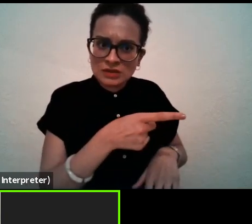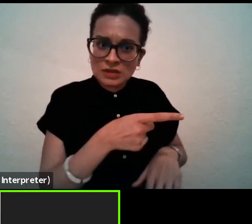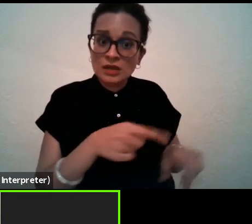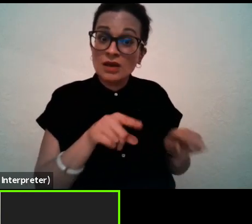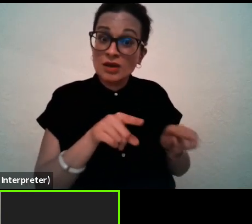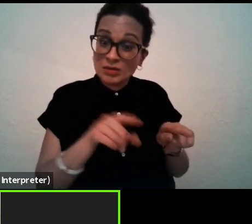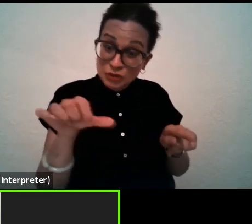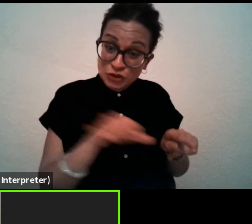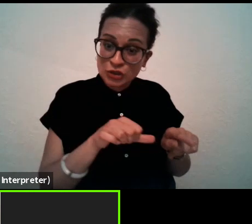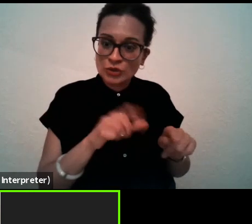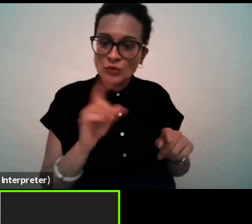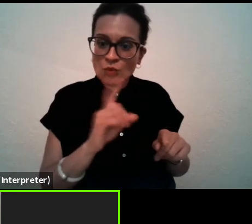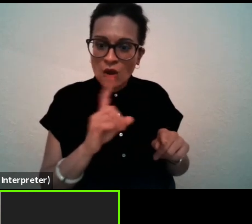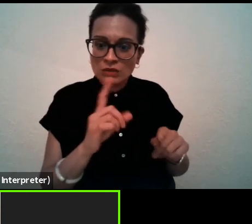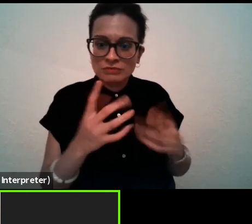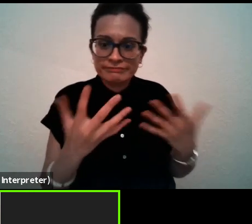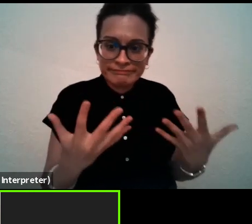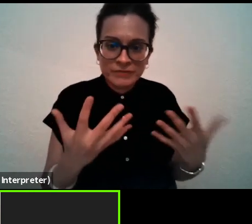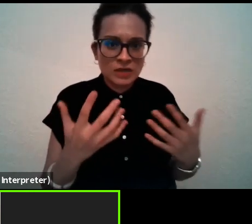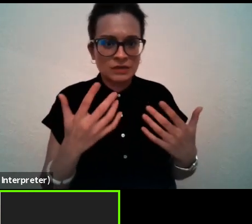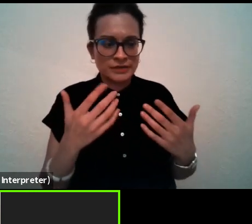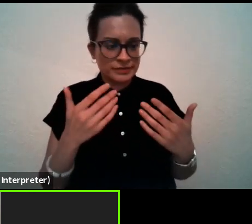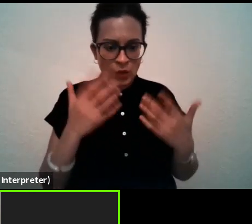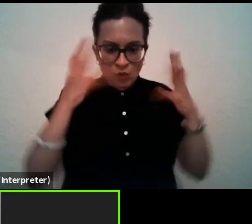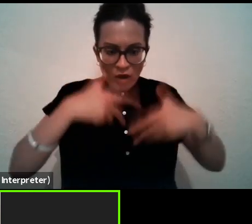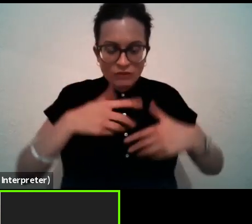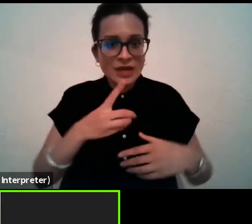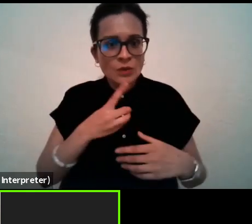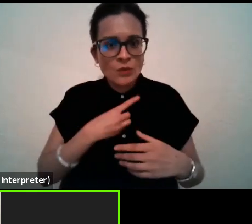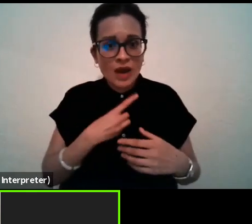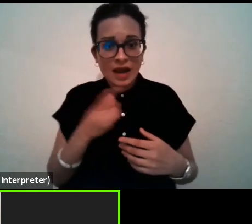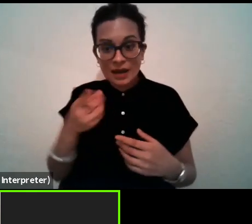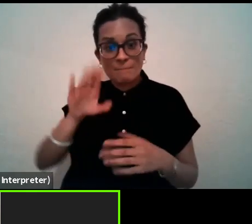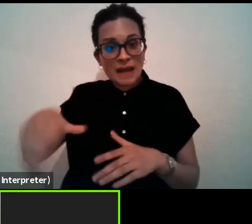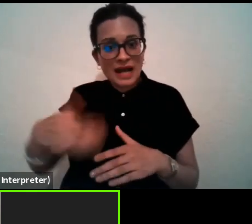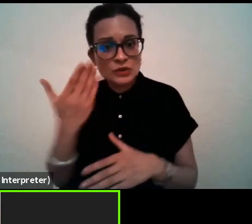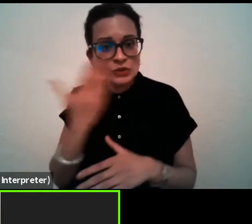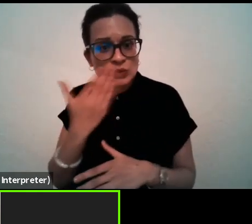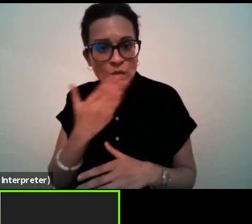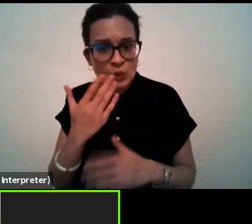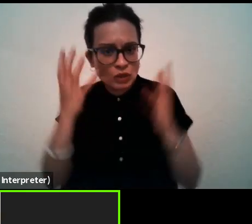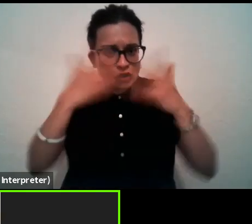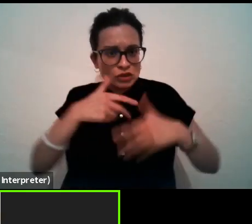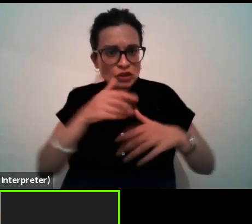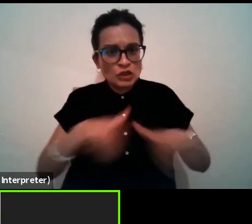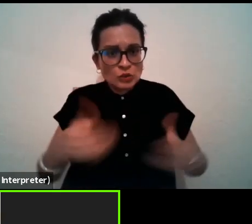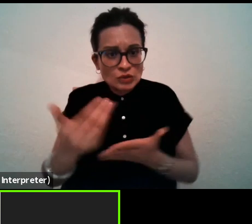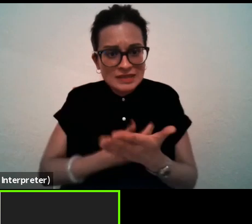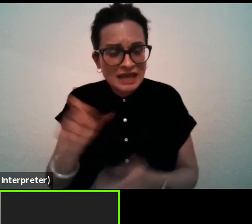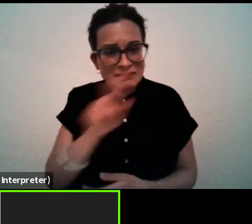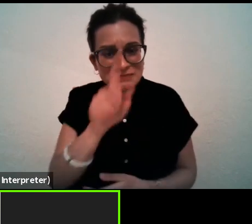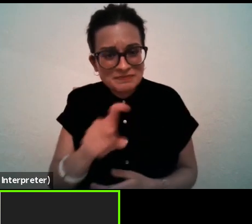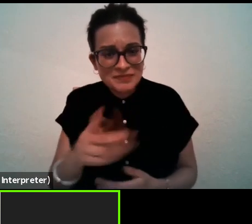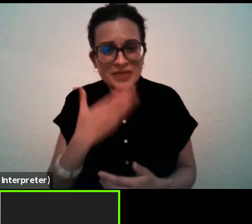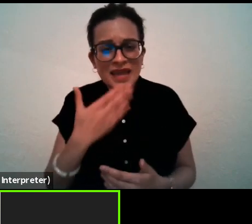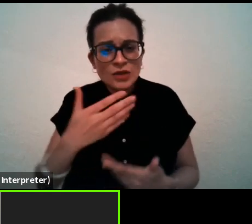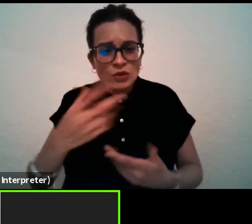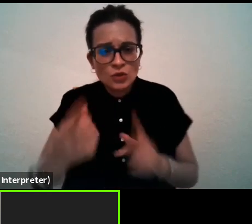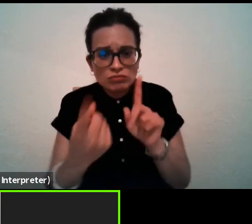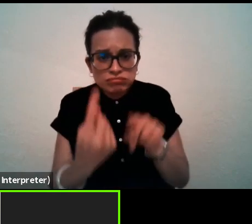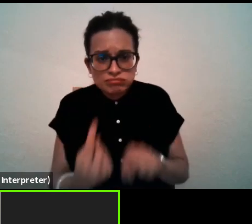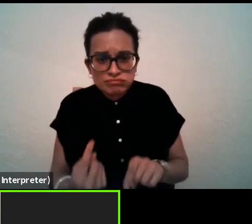worry anyone that is concerned about the health and safety of children. So thank you for all those comments. Please keep those coming